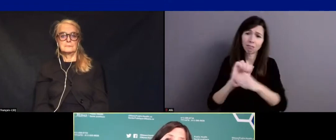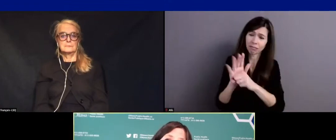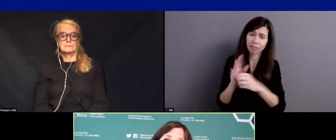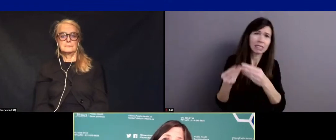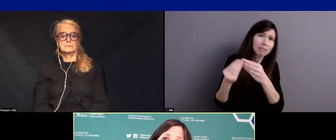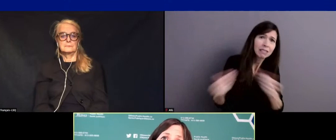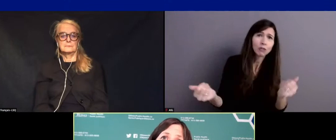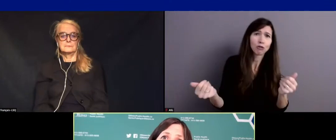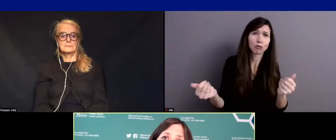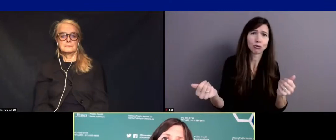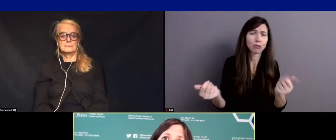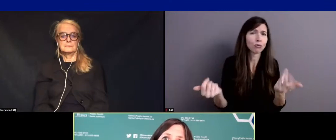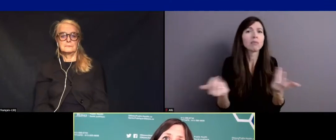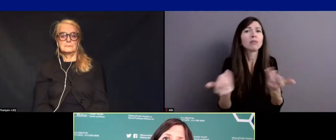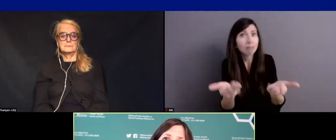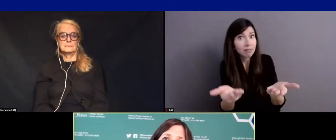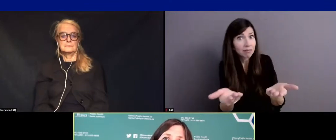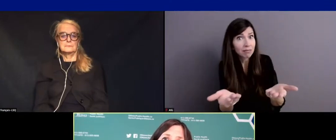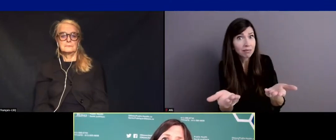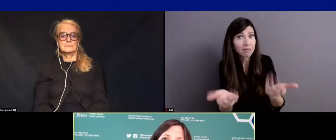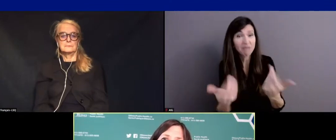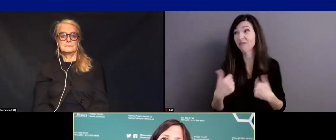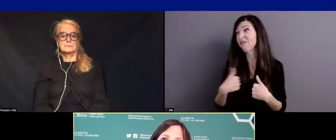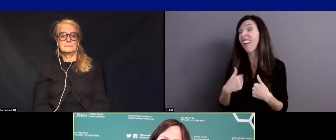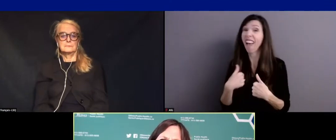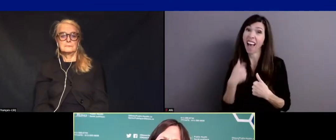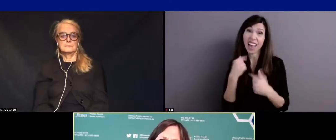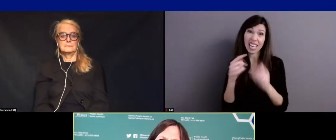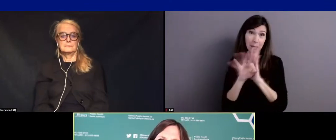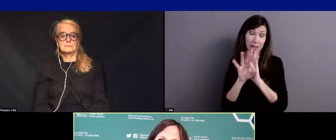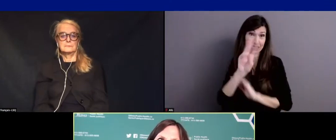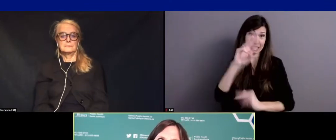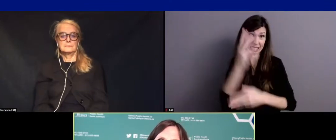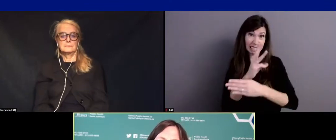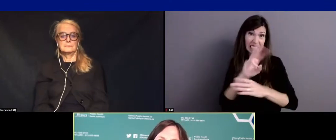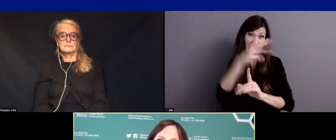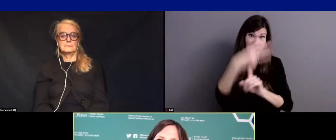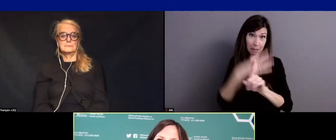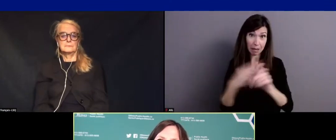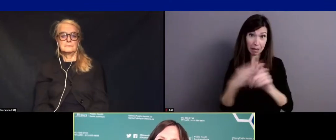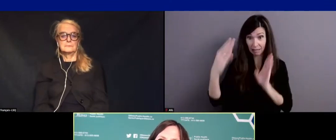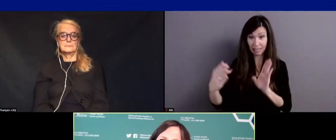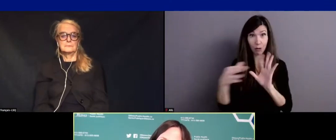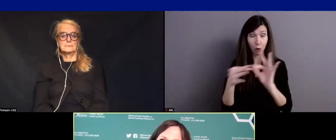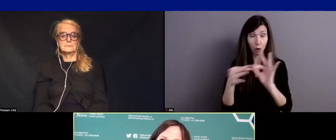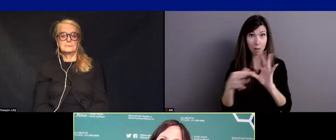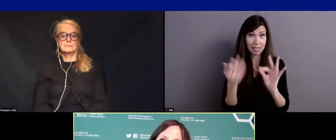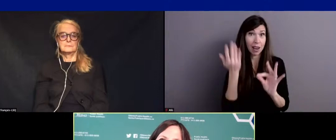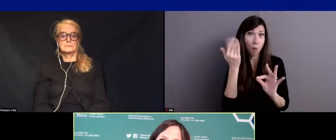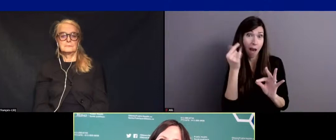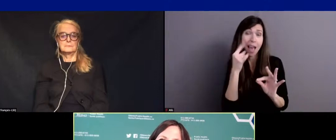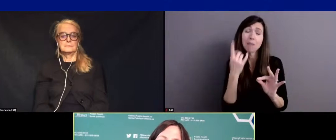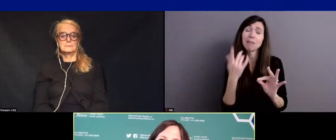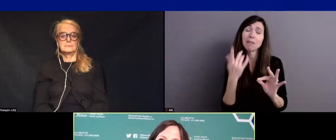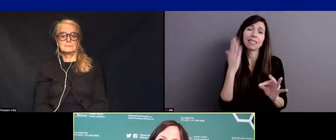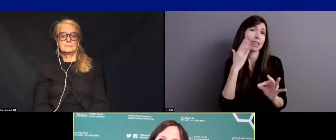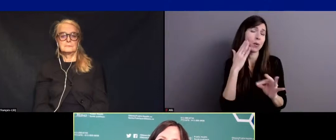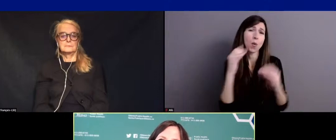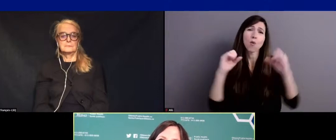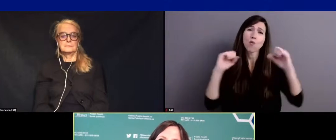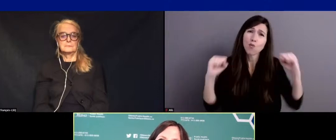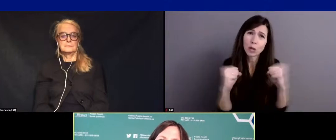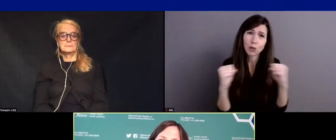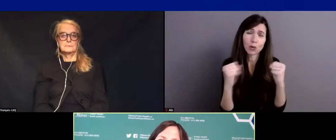I said 6 months because that will get us through the winter for the most part. It's a long winter, I know.